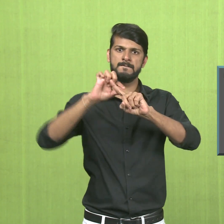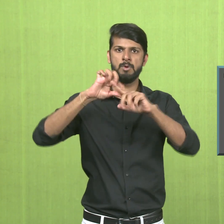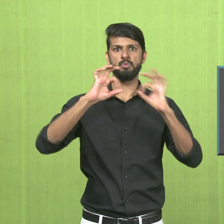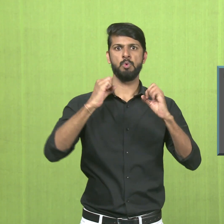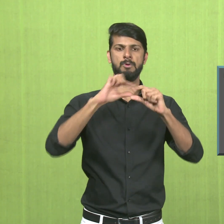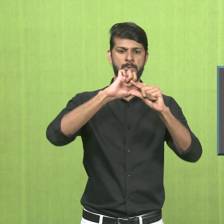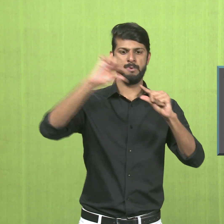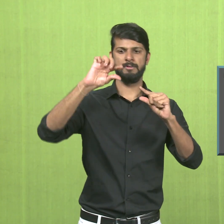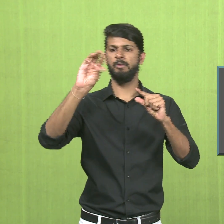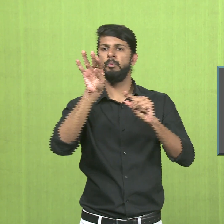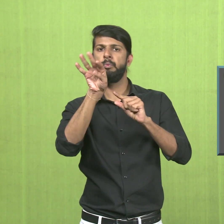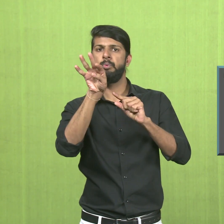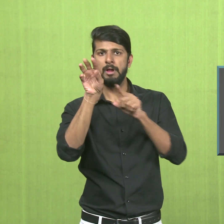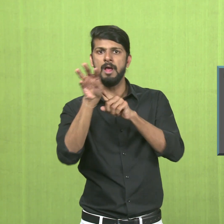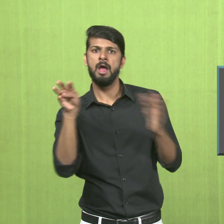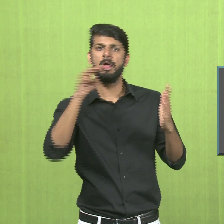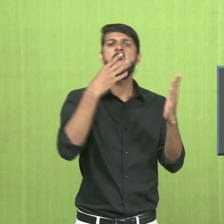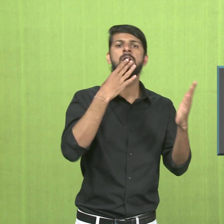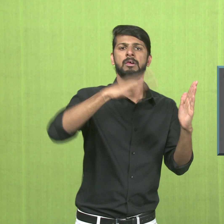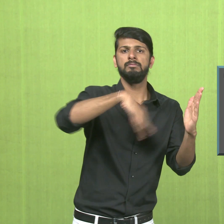is used as a brush